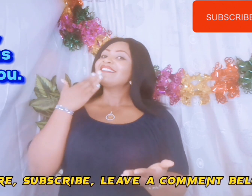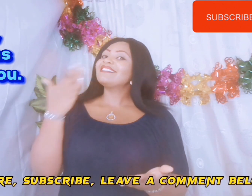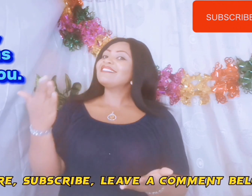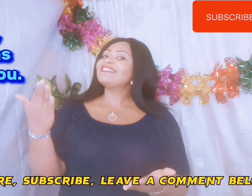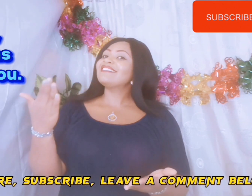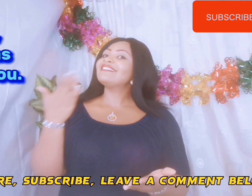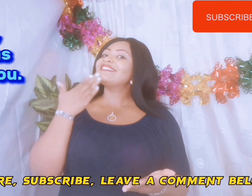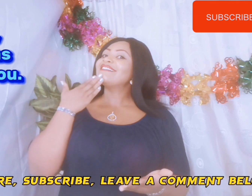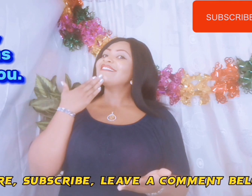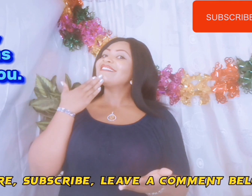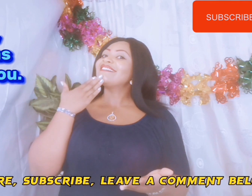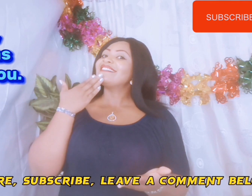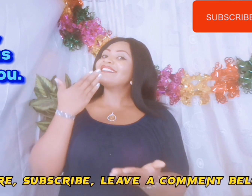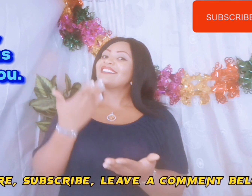Okay, thank you.